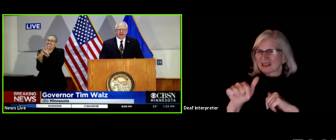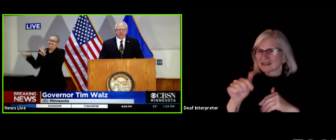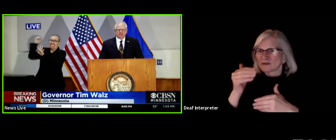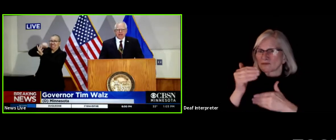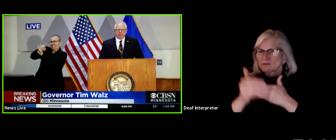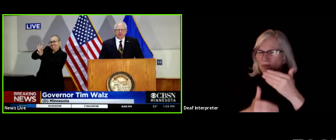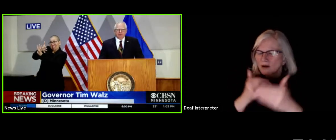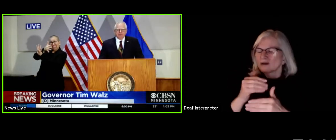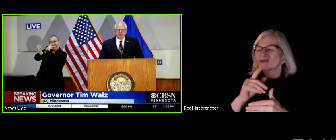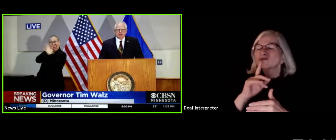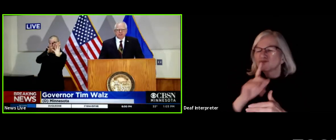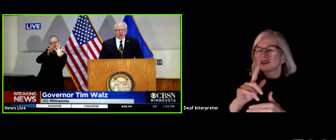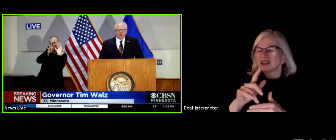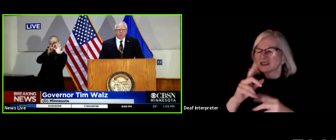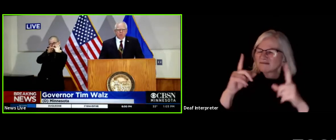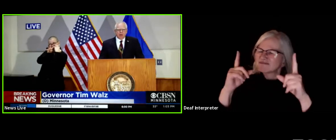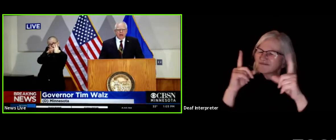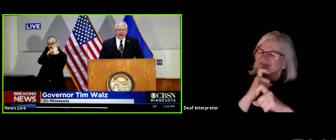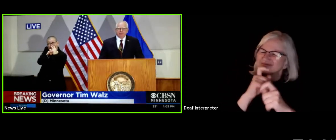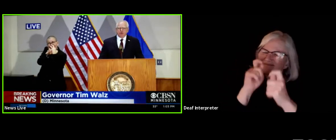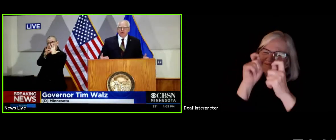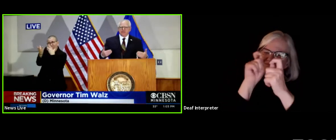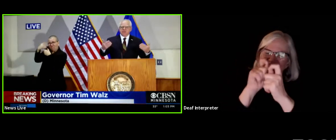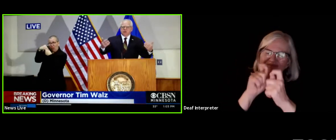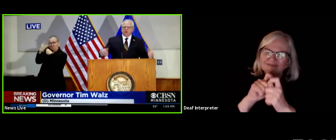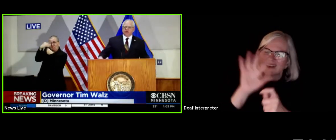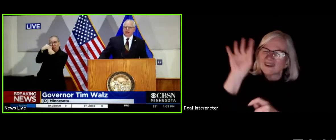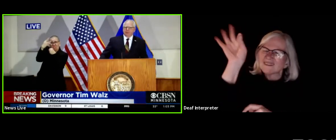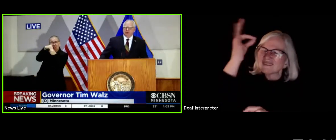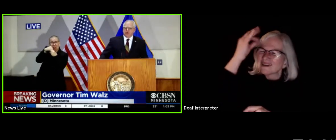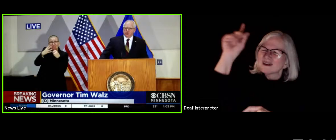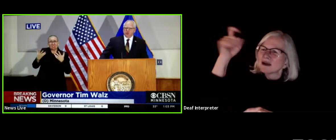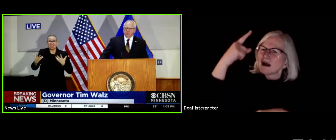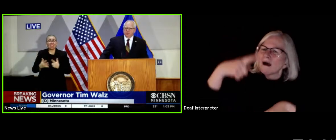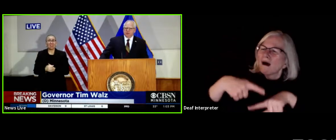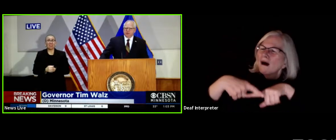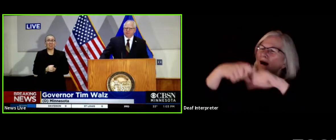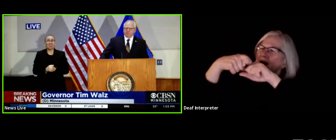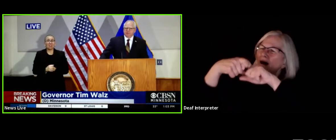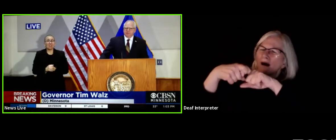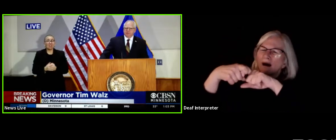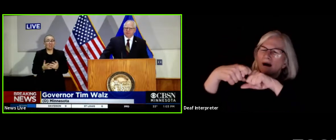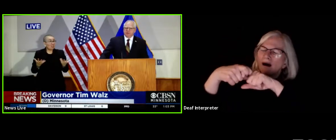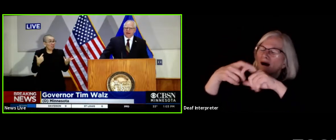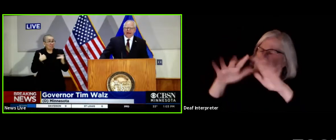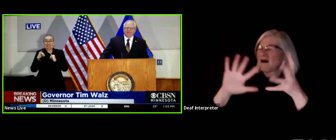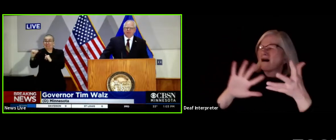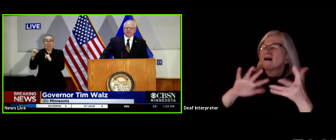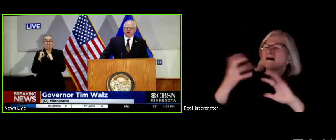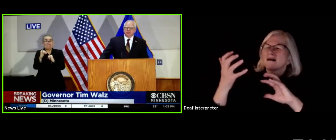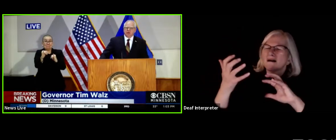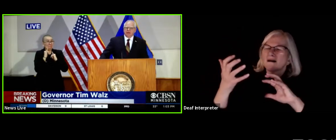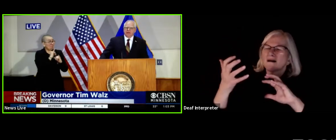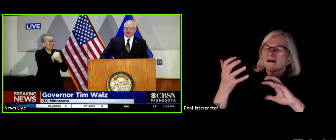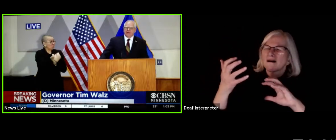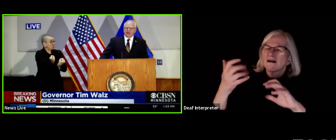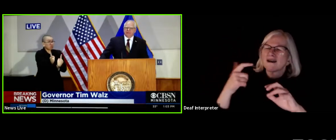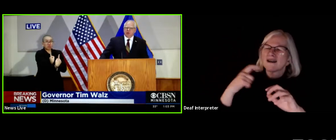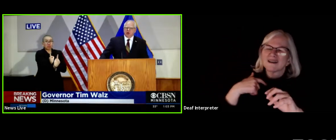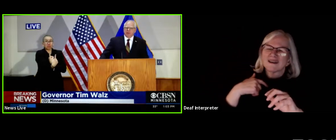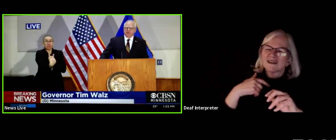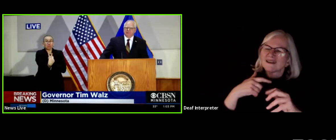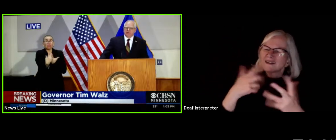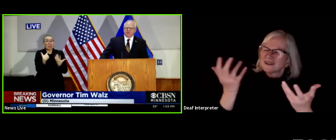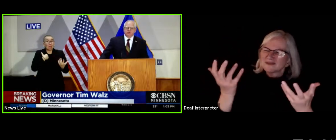and to have this happen. So I'm doing this in real time with you. I have been frustrated at